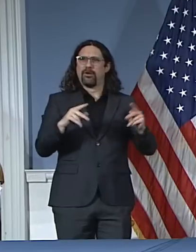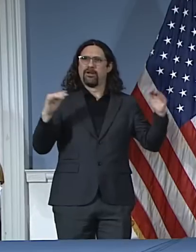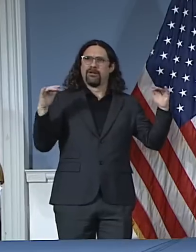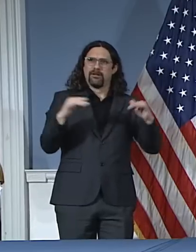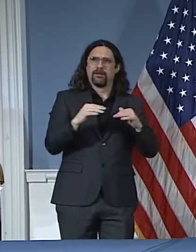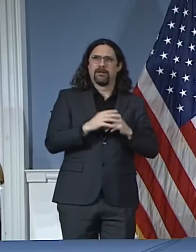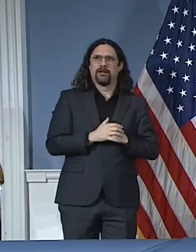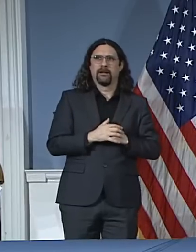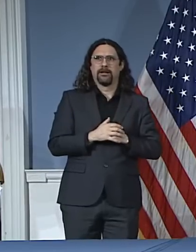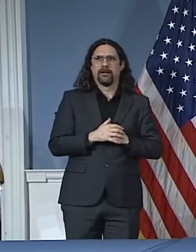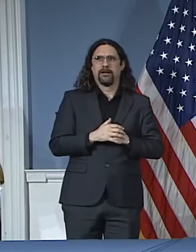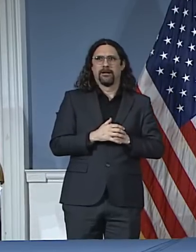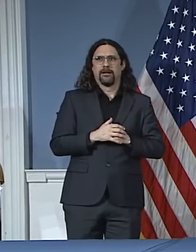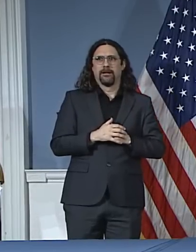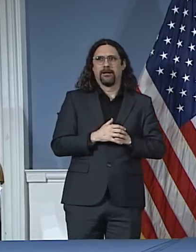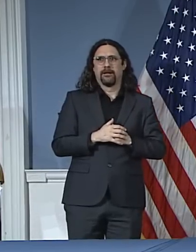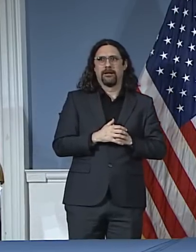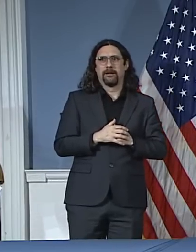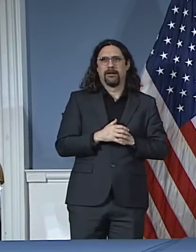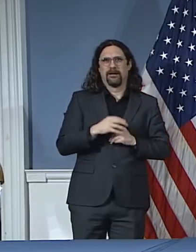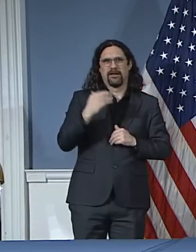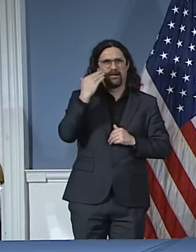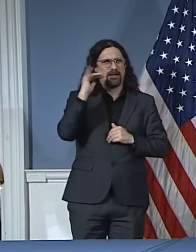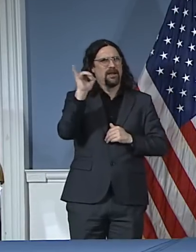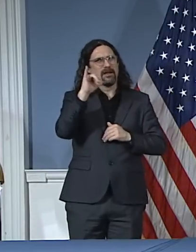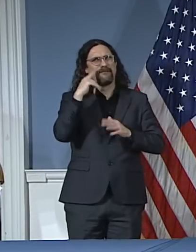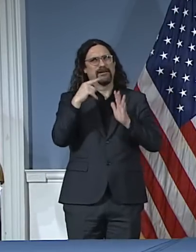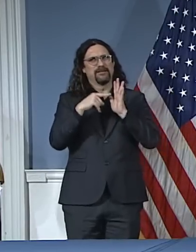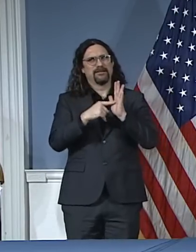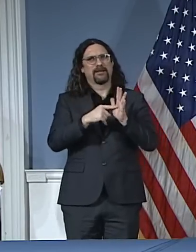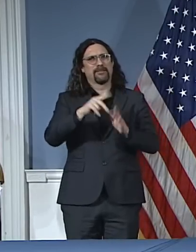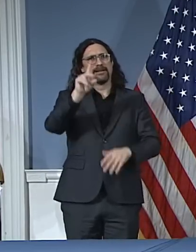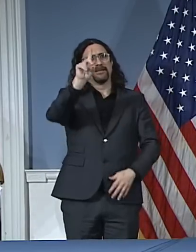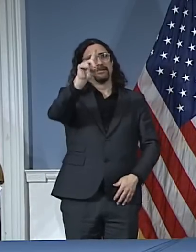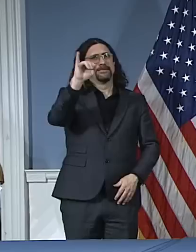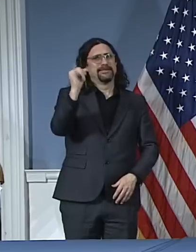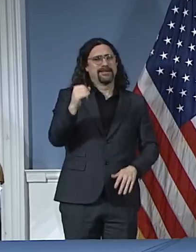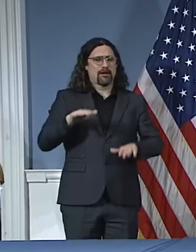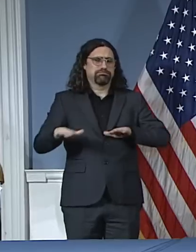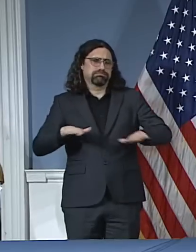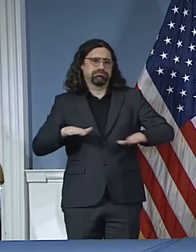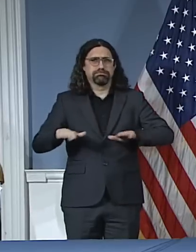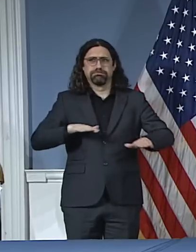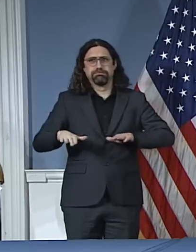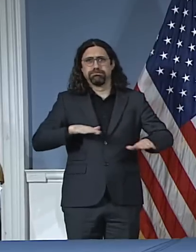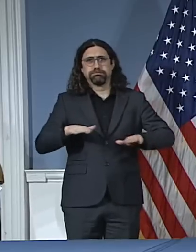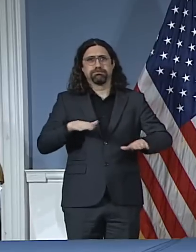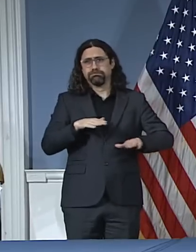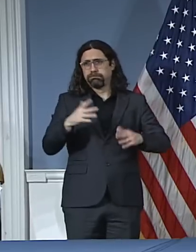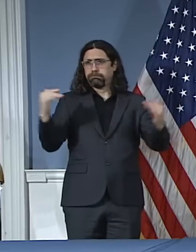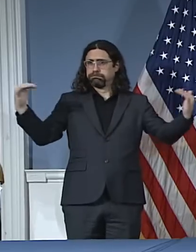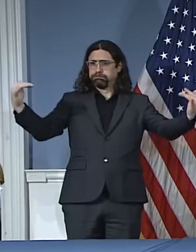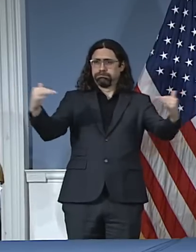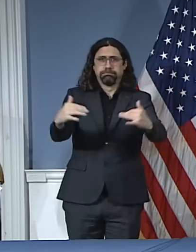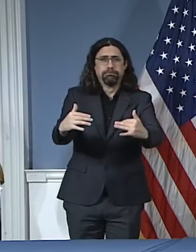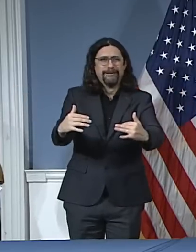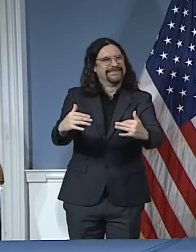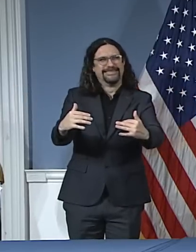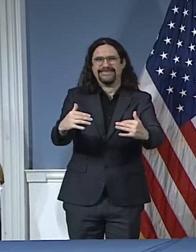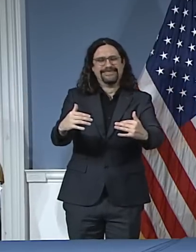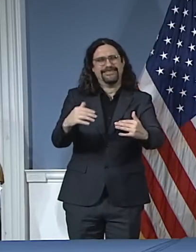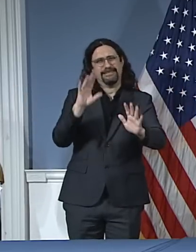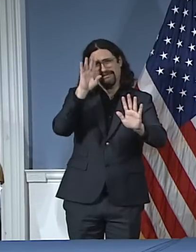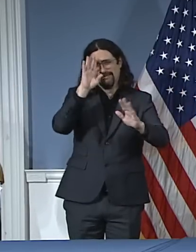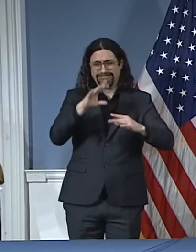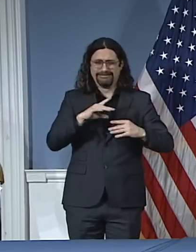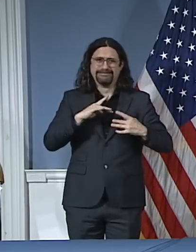here, but we can't be having parties with large gatherings, whether it's in backyards or anywhere else in New York City at this time right now. It's just too